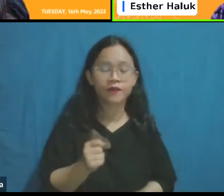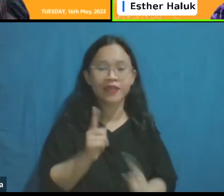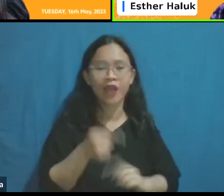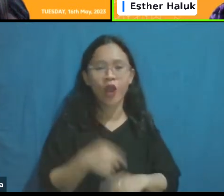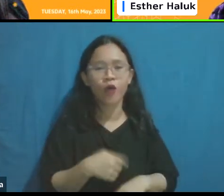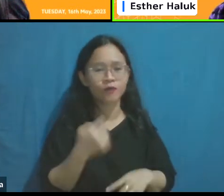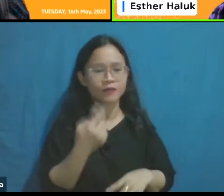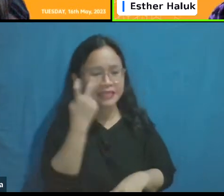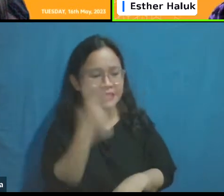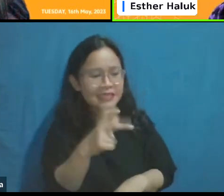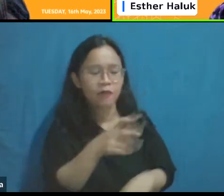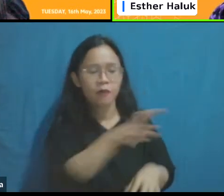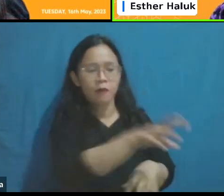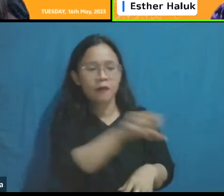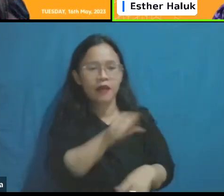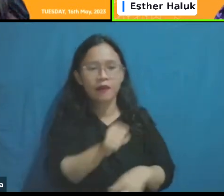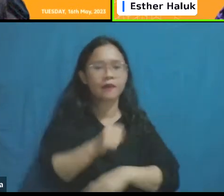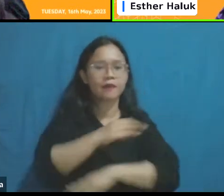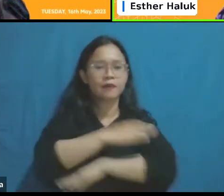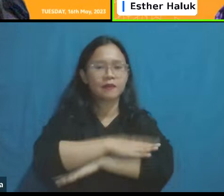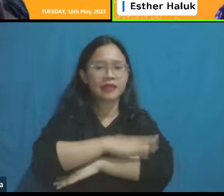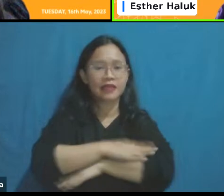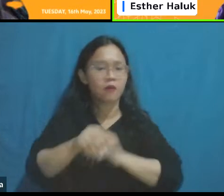need to